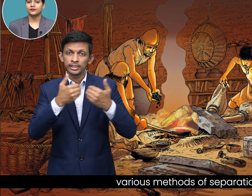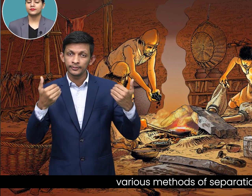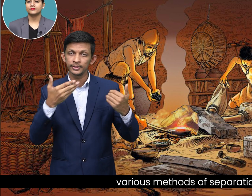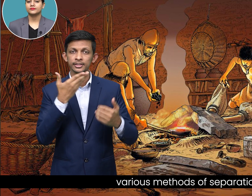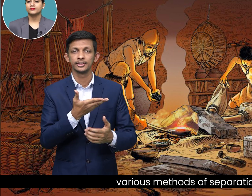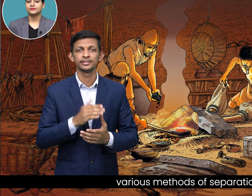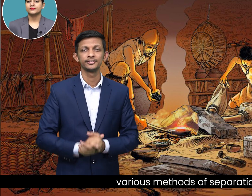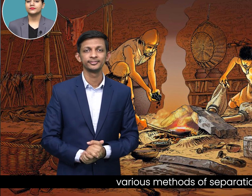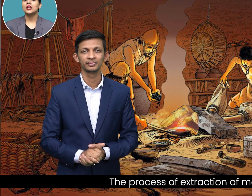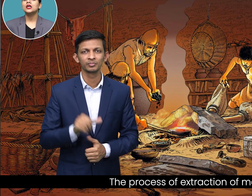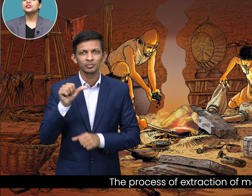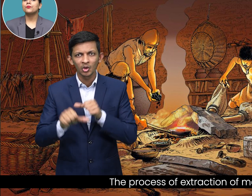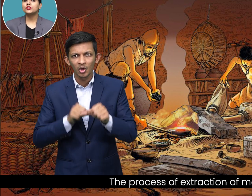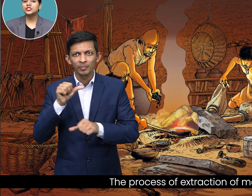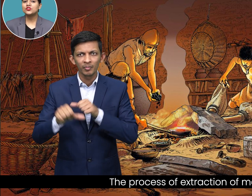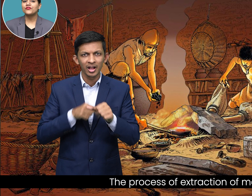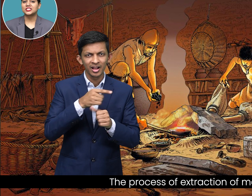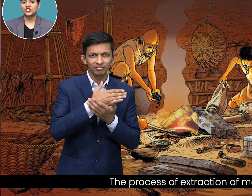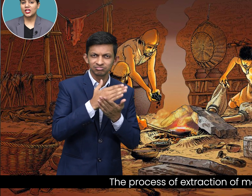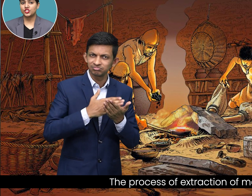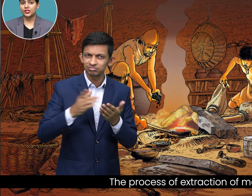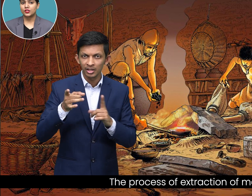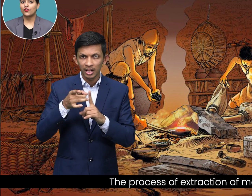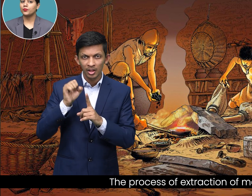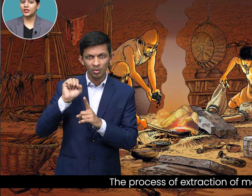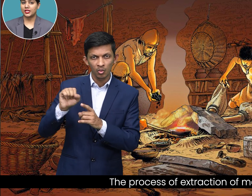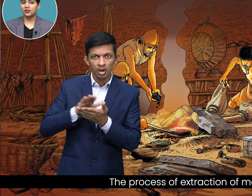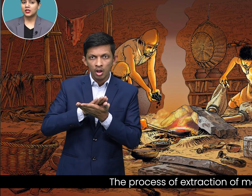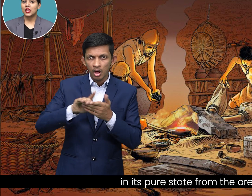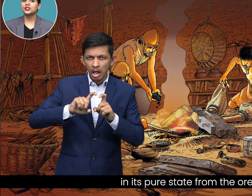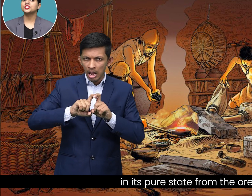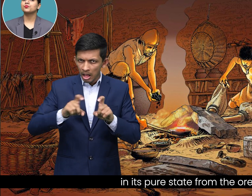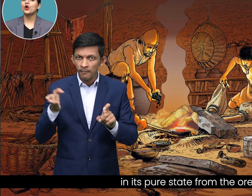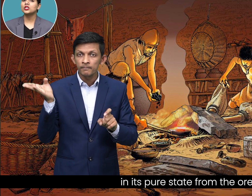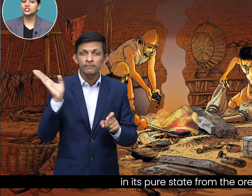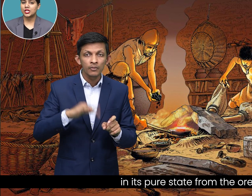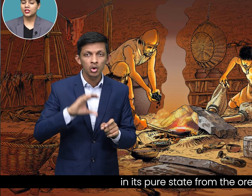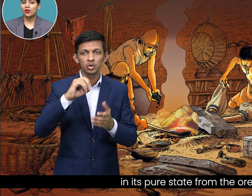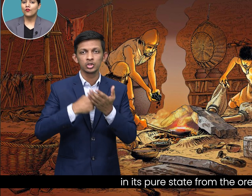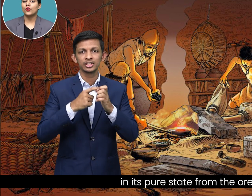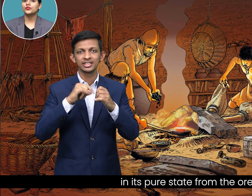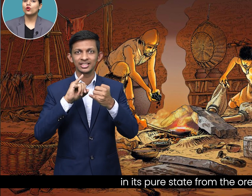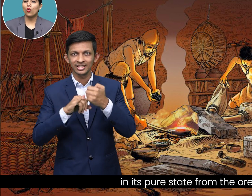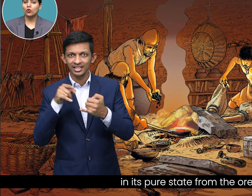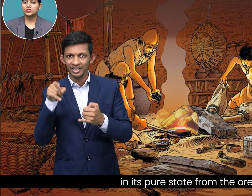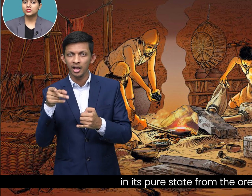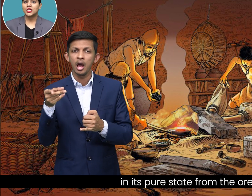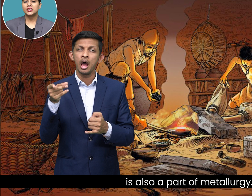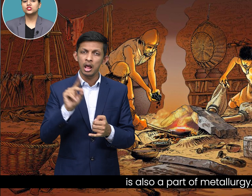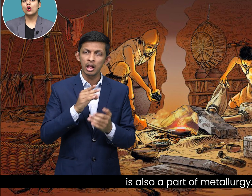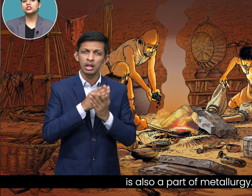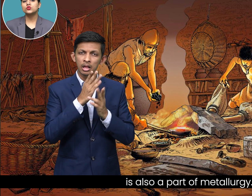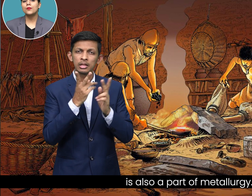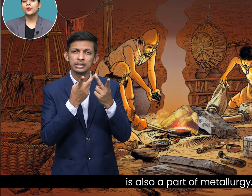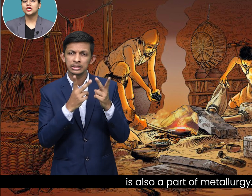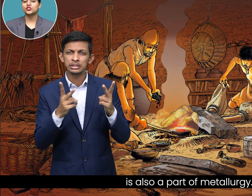separation. The process of extraction of metal in its pure state from the ores